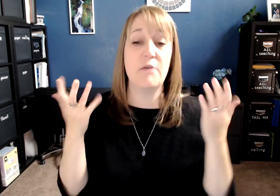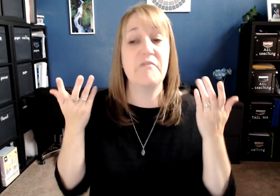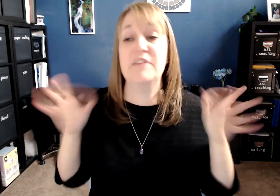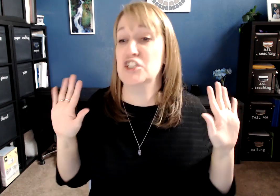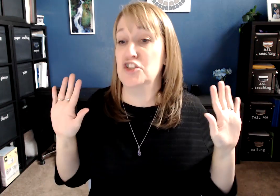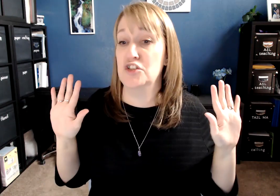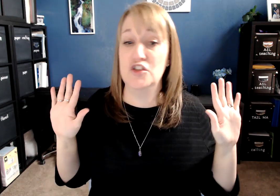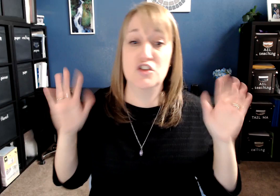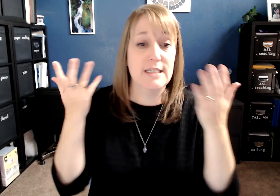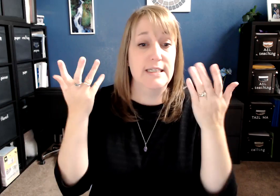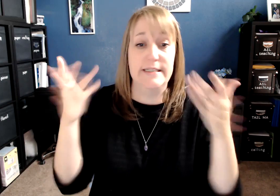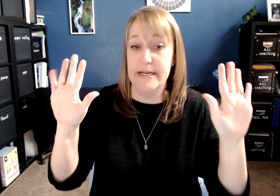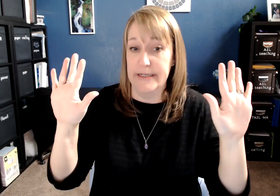out. Finish. Done.